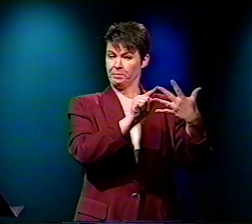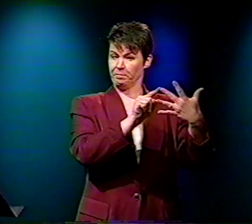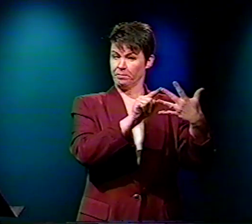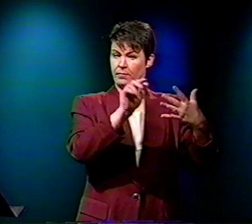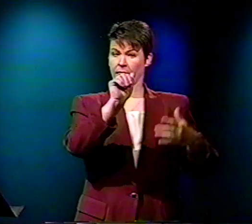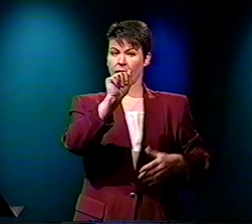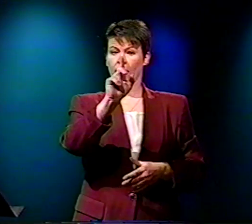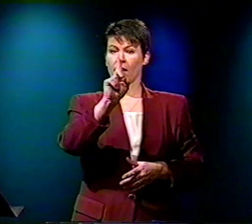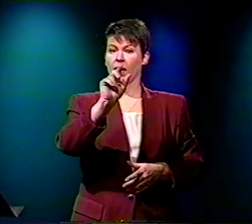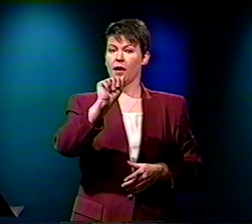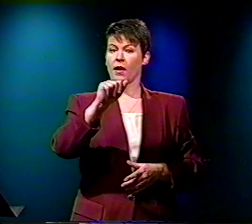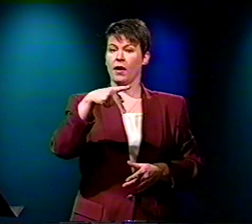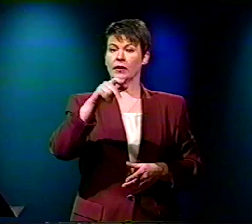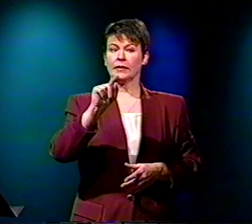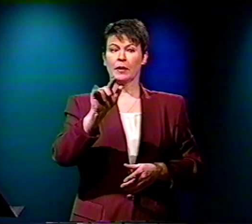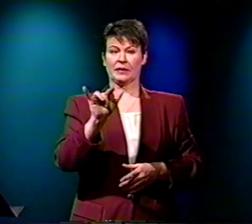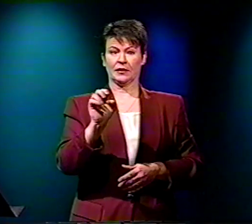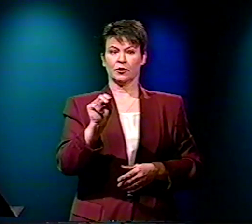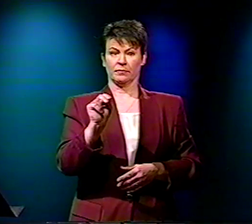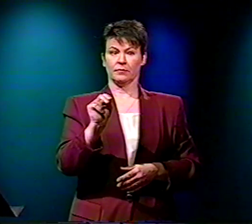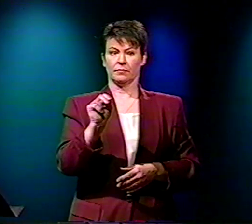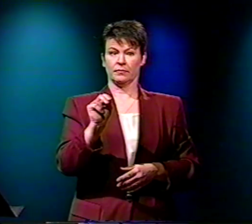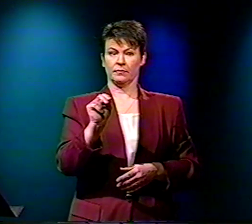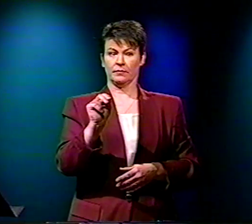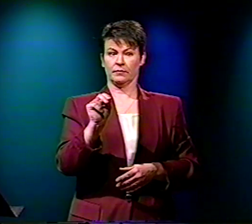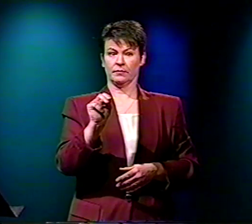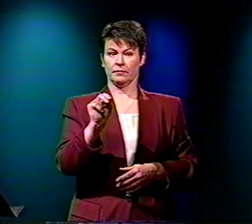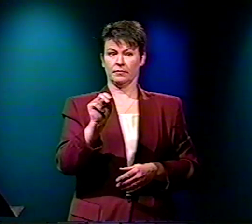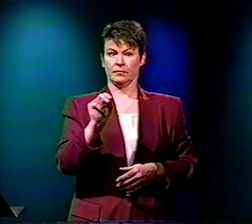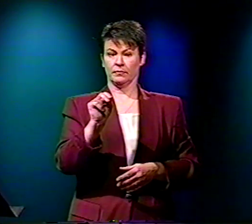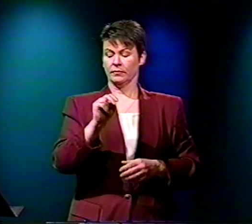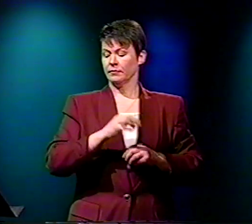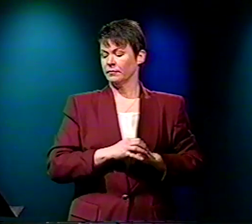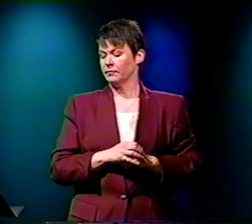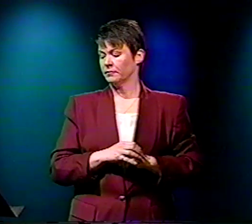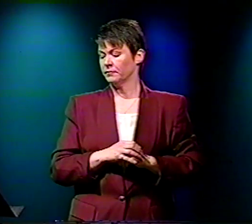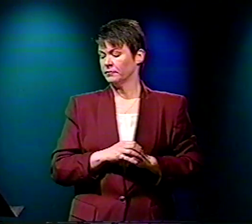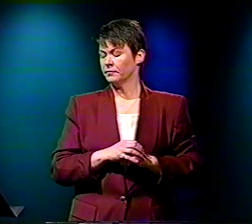person that they experienced throughout their life. The next one is adaptation.